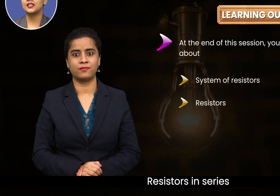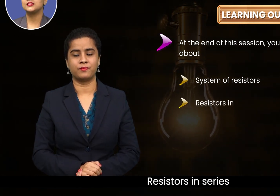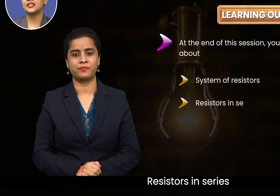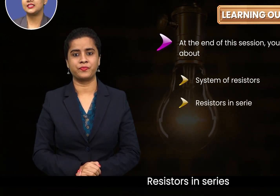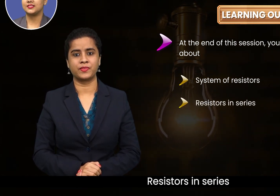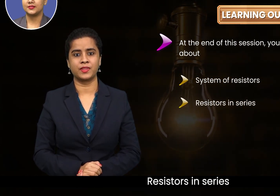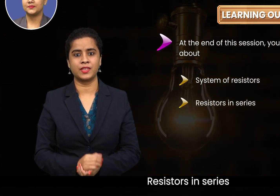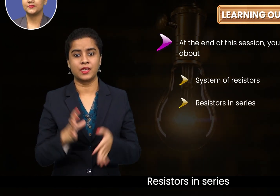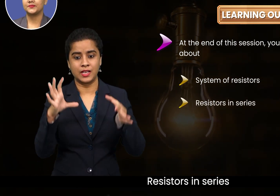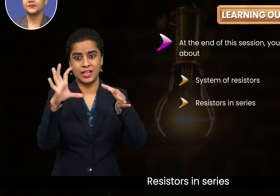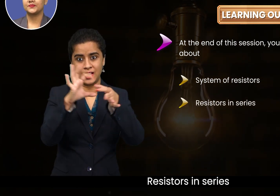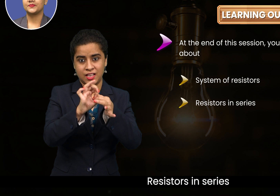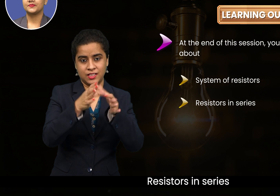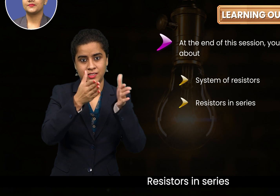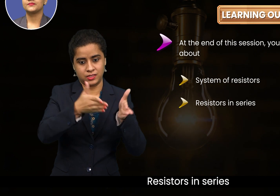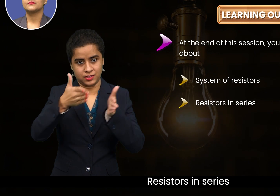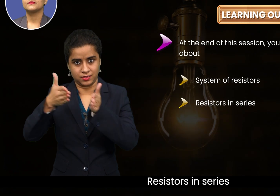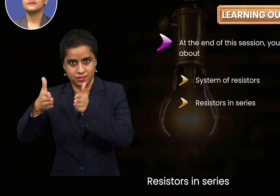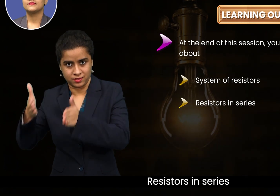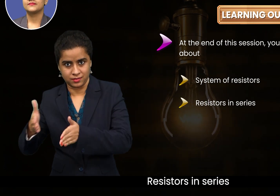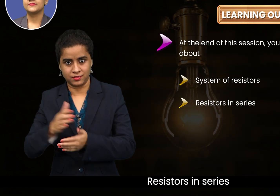resistor in series,